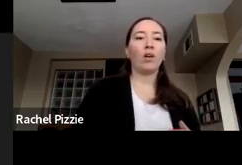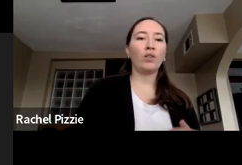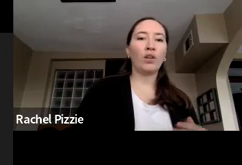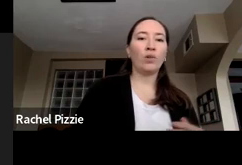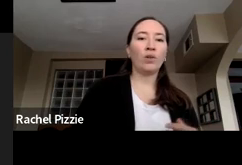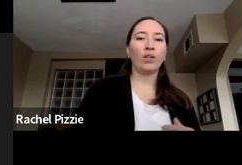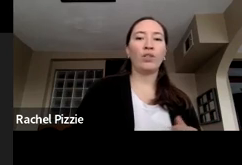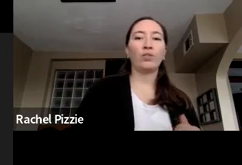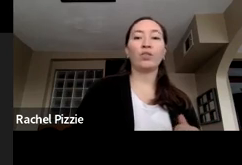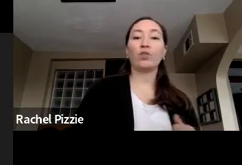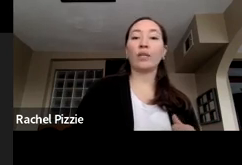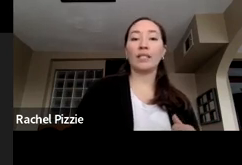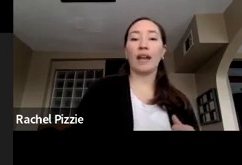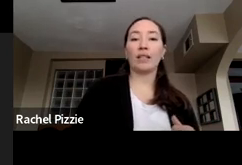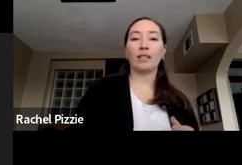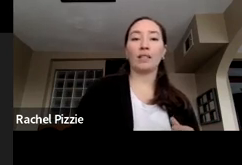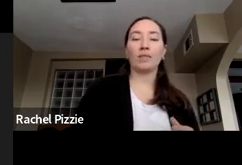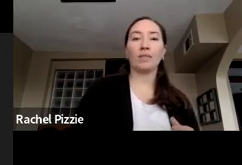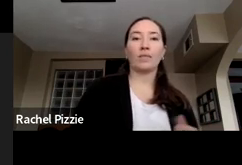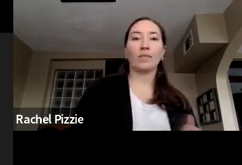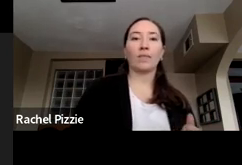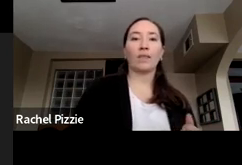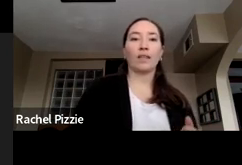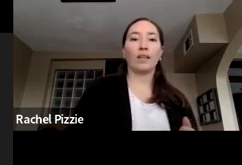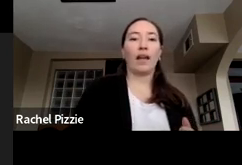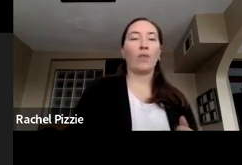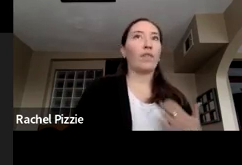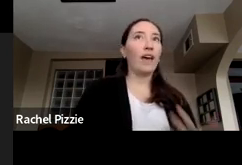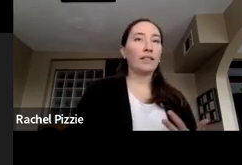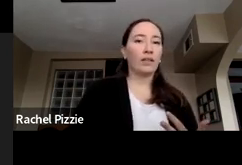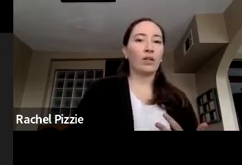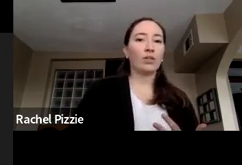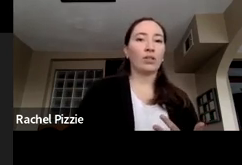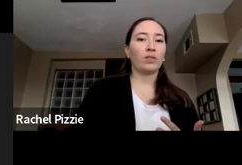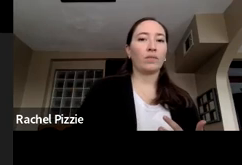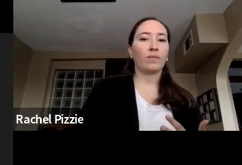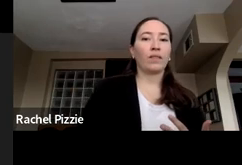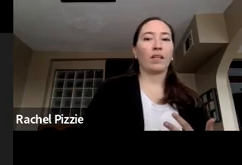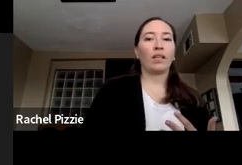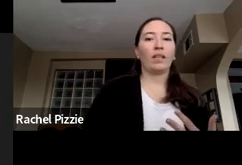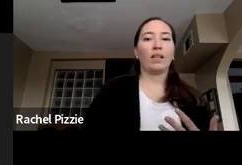can also use the choice text. And when that downloads,